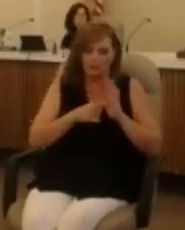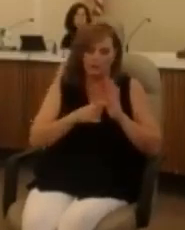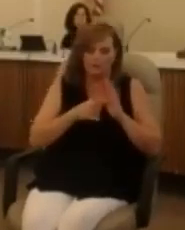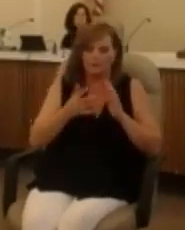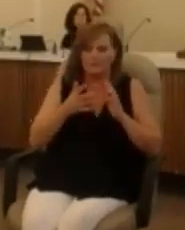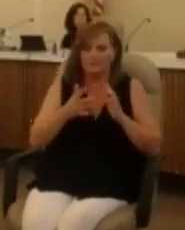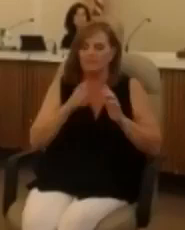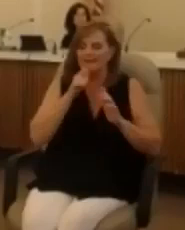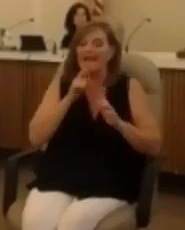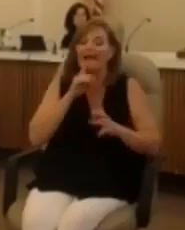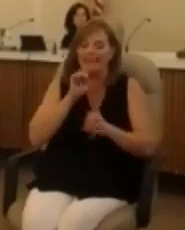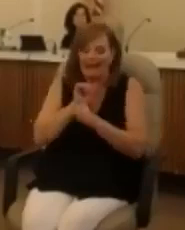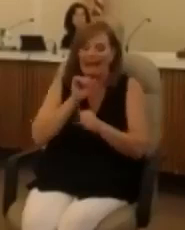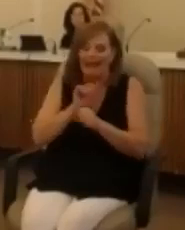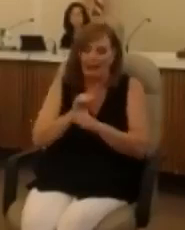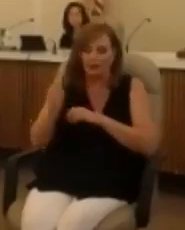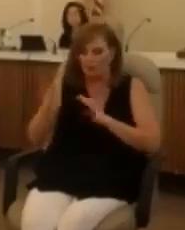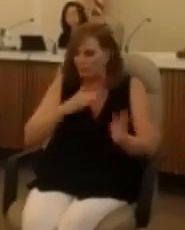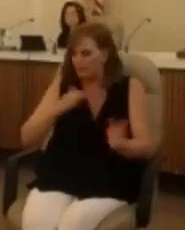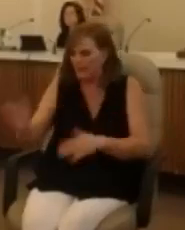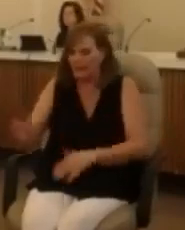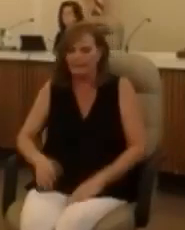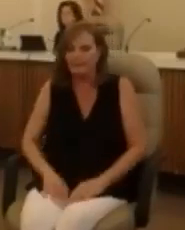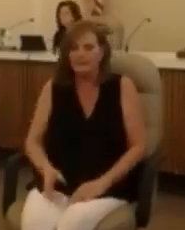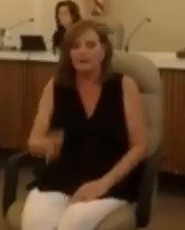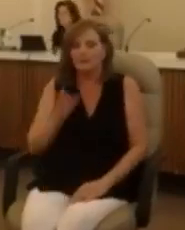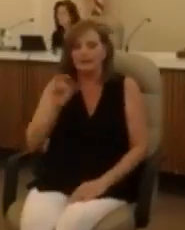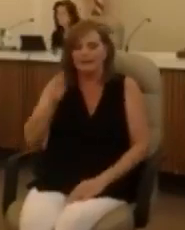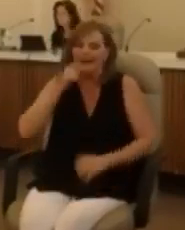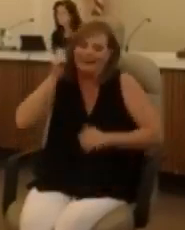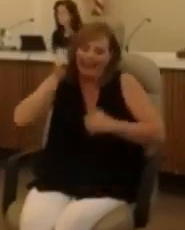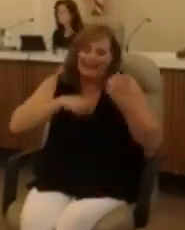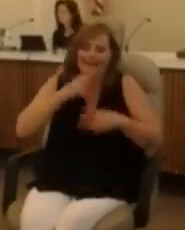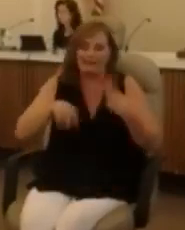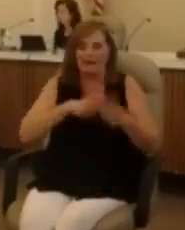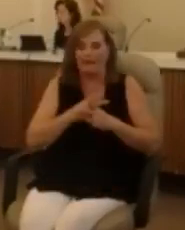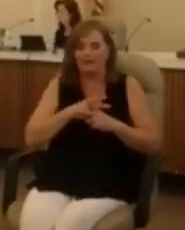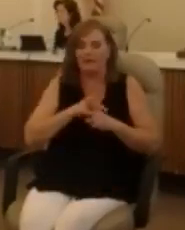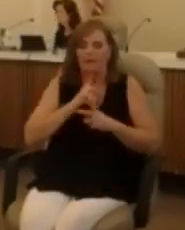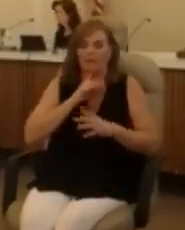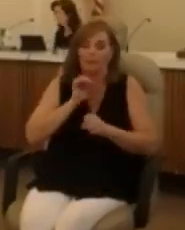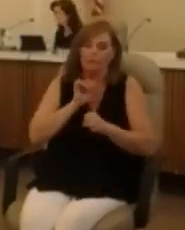representative, not actual plans. We've never had any design plans for that.